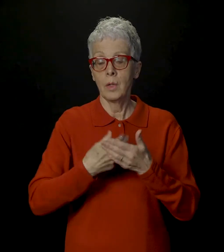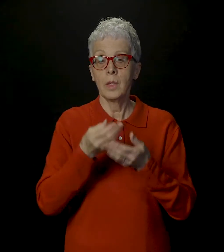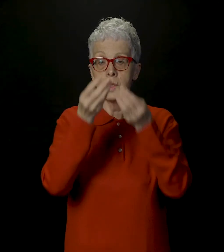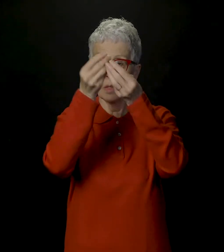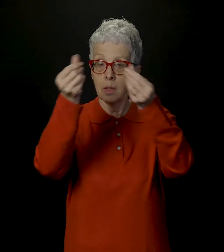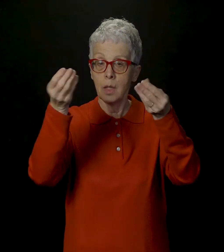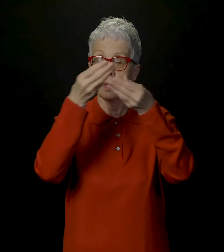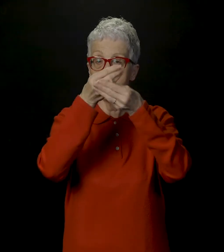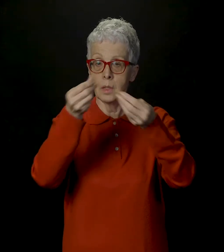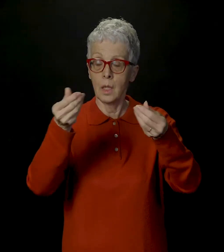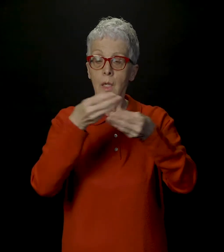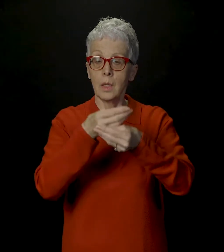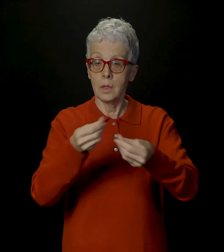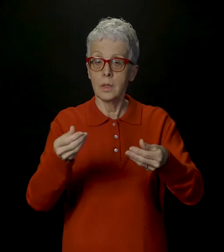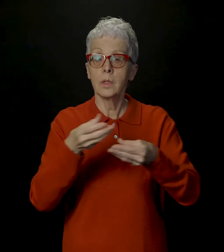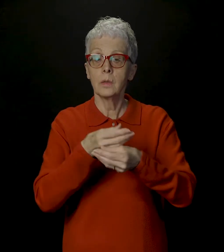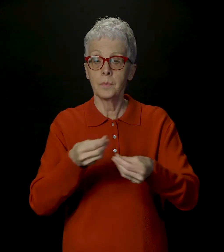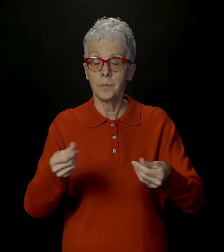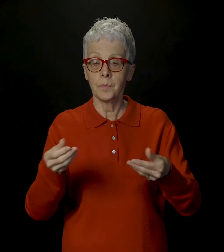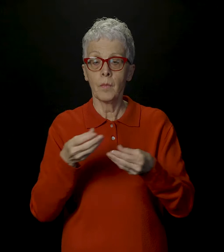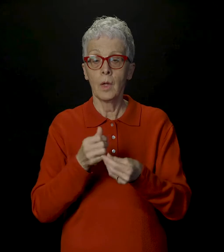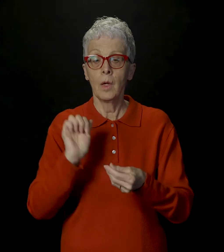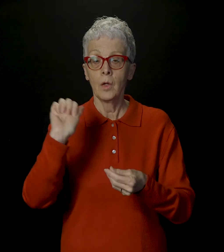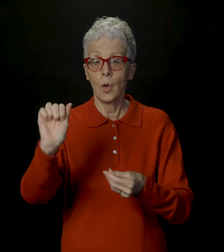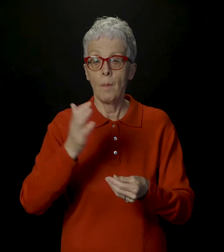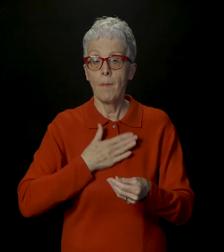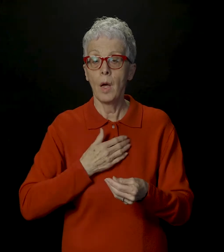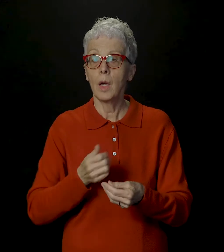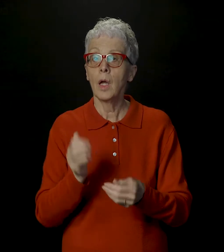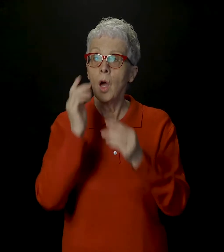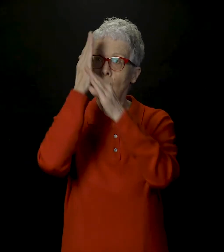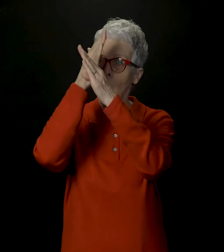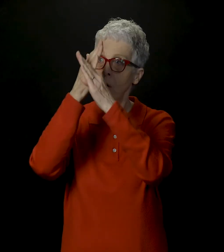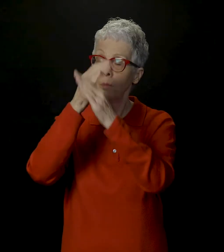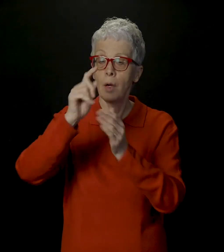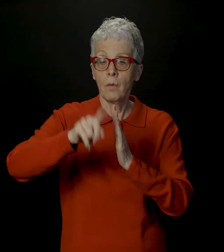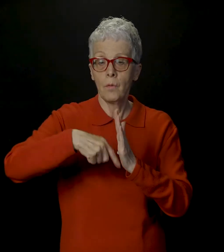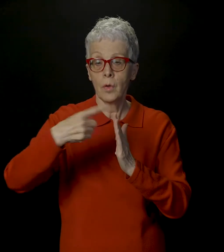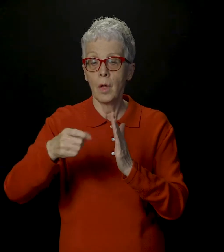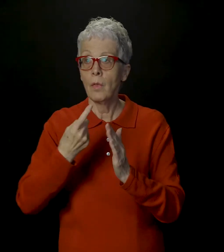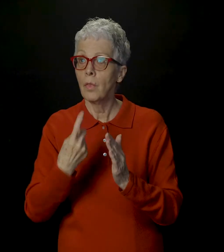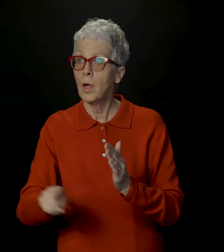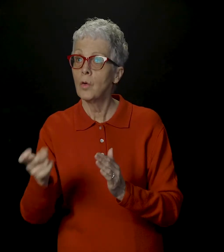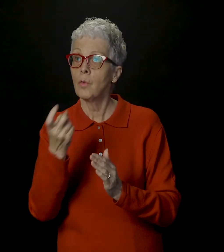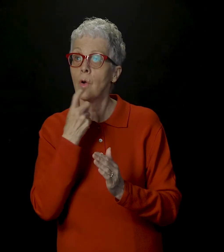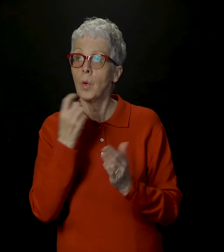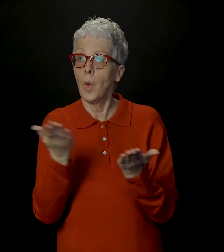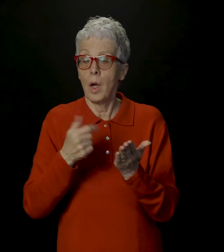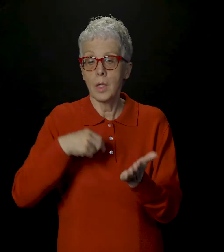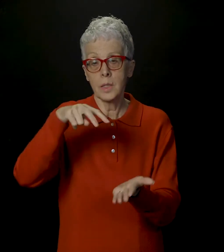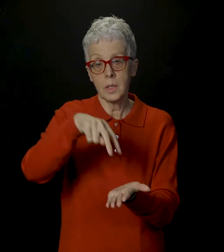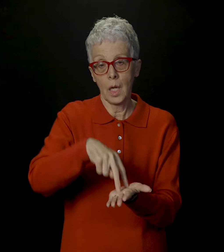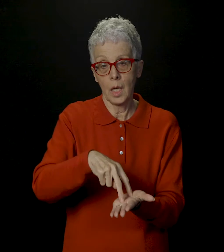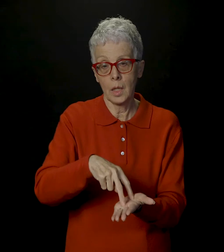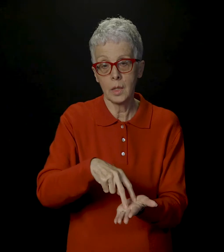On sinking sand You're my hope forever The rock where